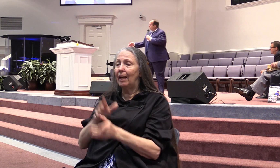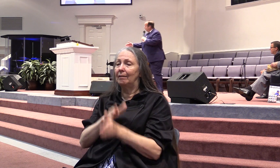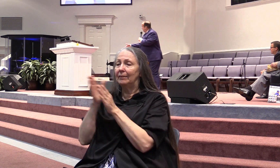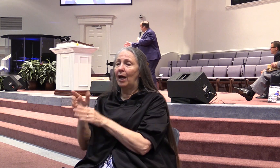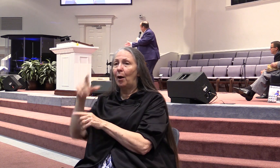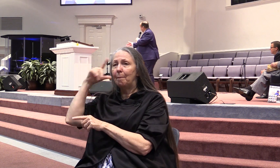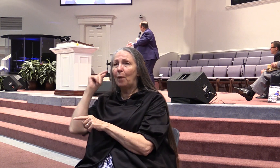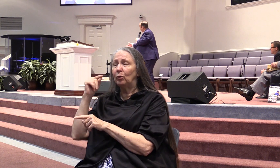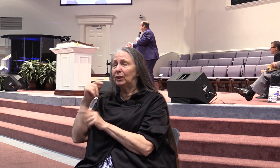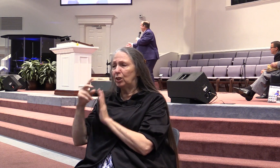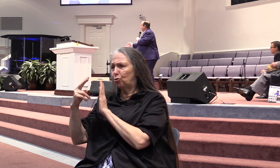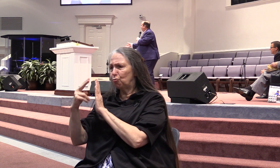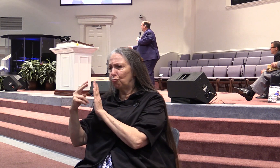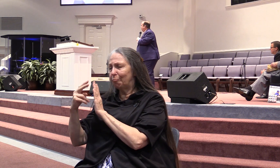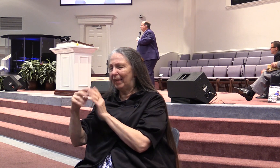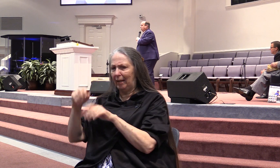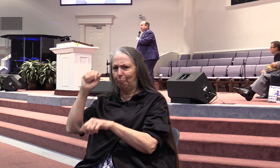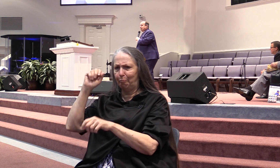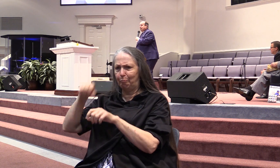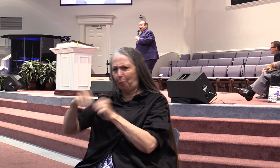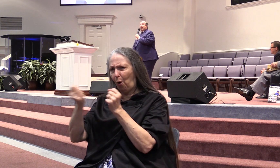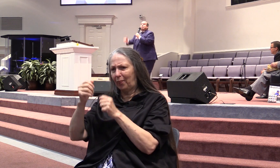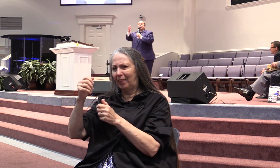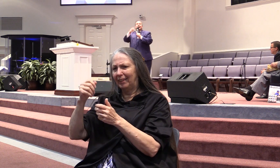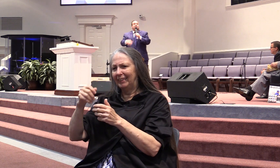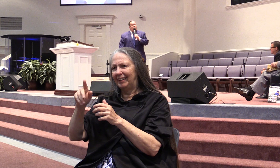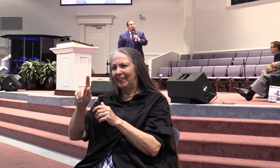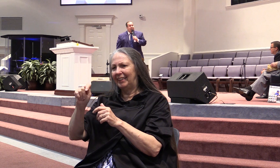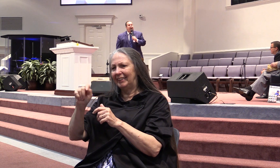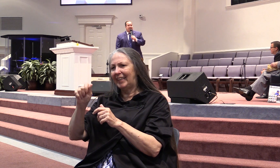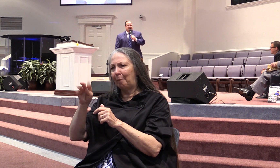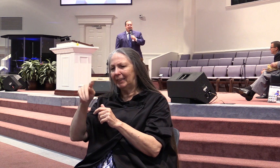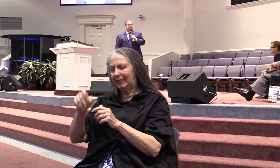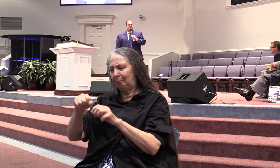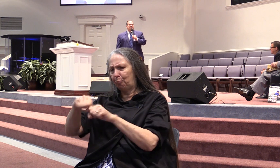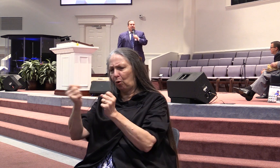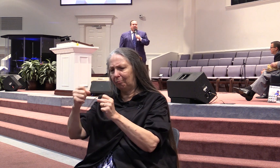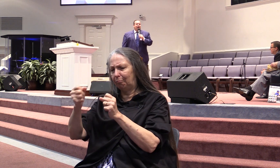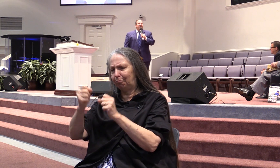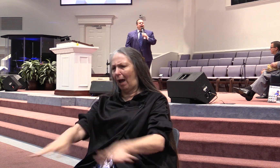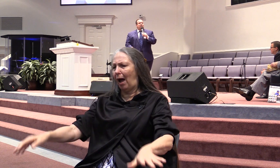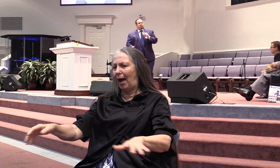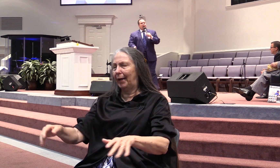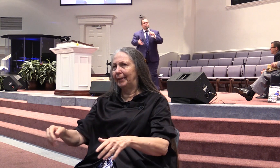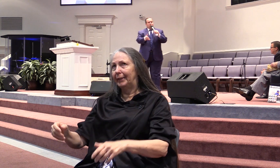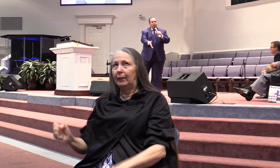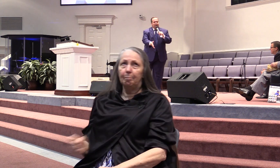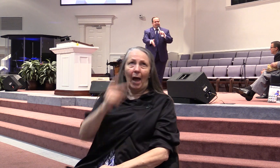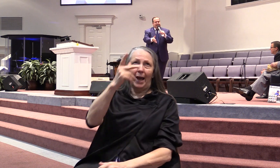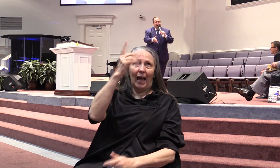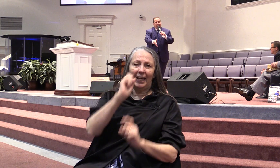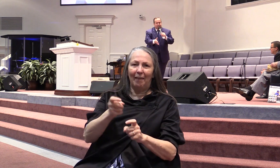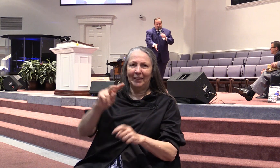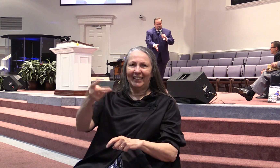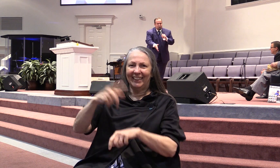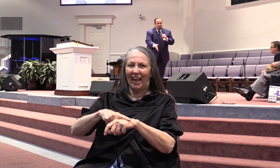when Moses reads it to Israel the second time before his departure. Now God made it easy for you to find it. It's found in Exodus chapter 20, that's